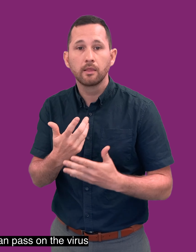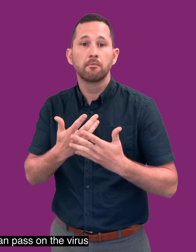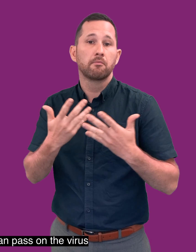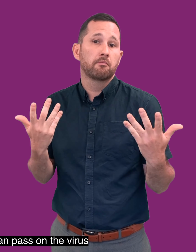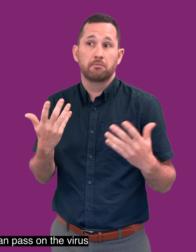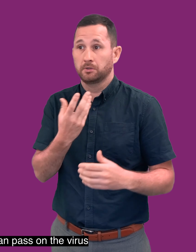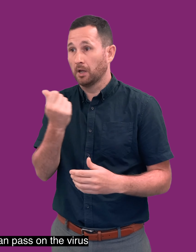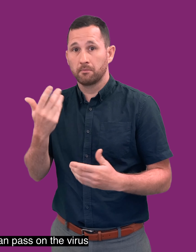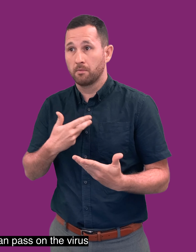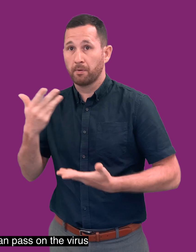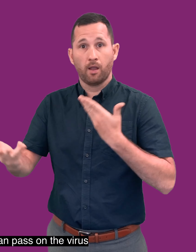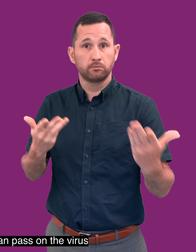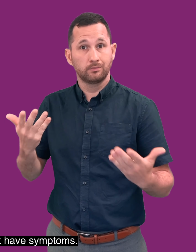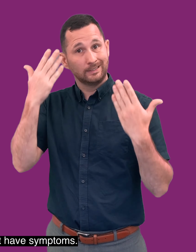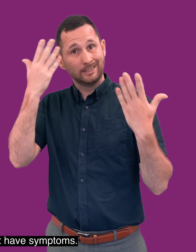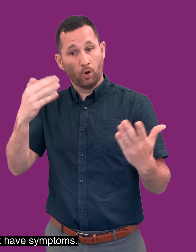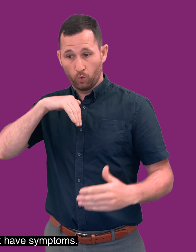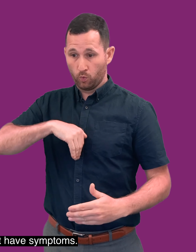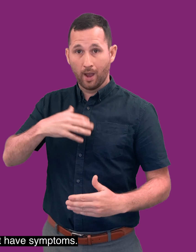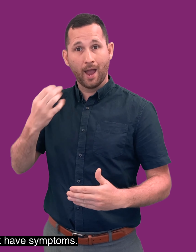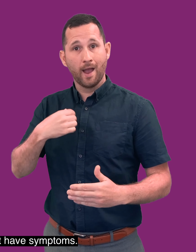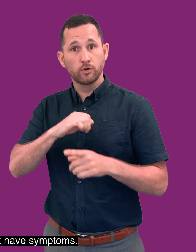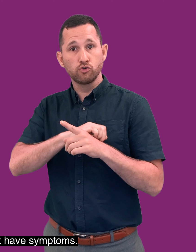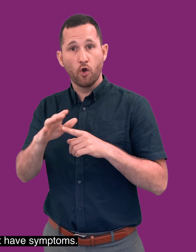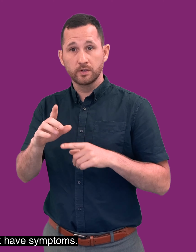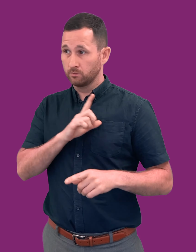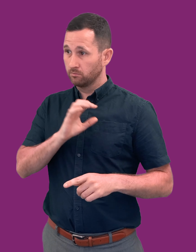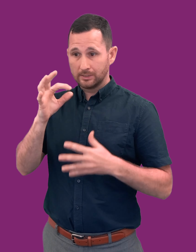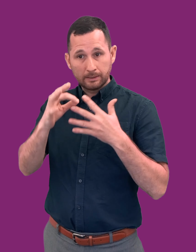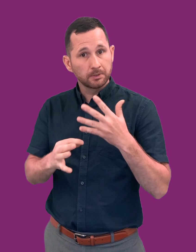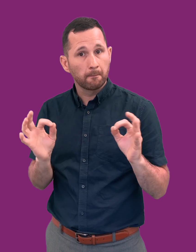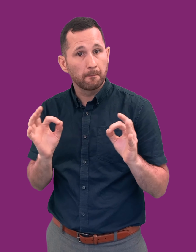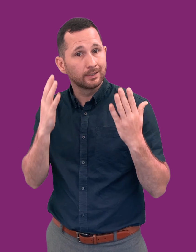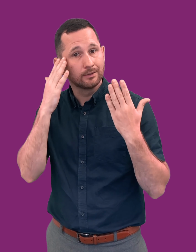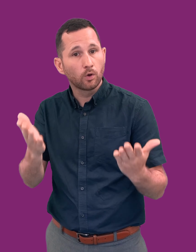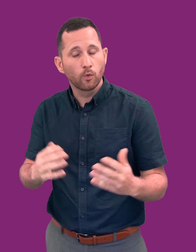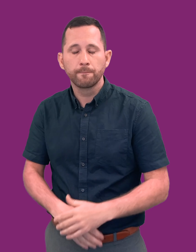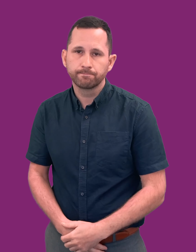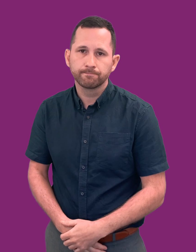However, people can pass on the virus even if they don't have symptoms.